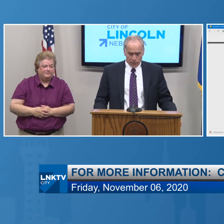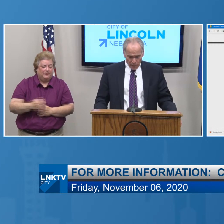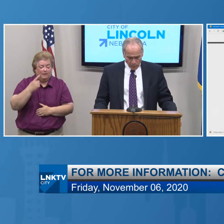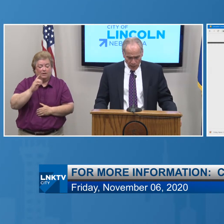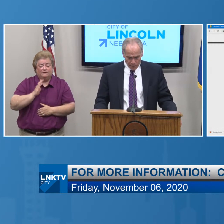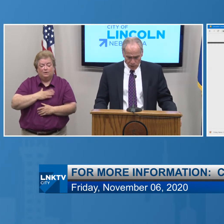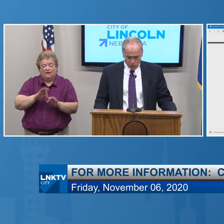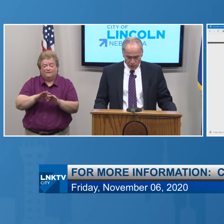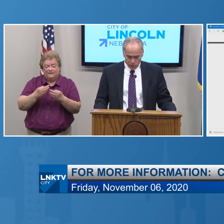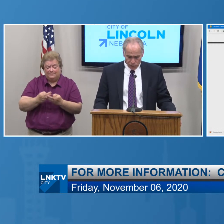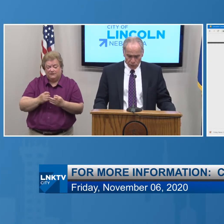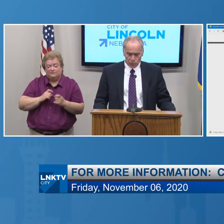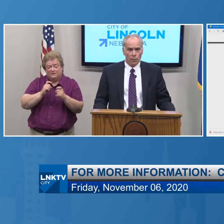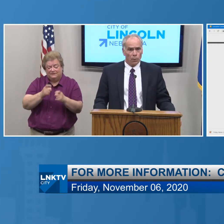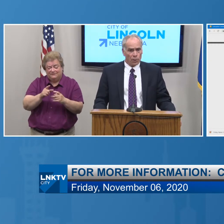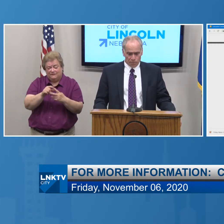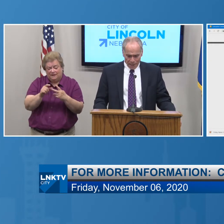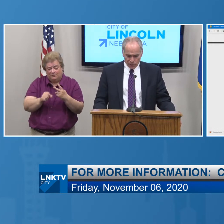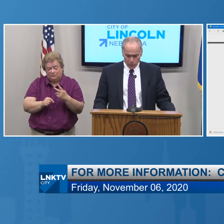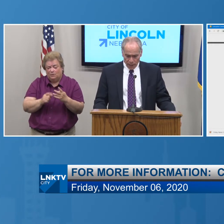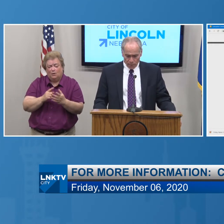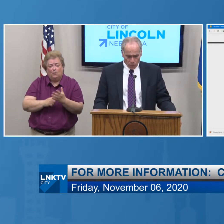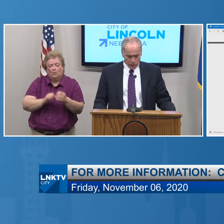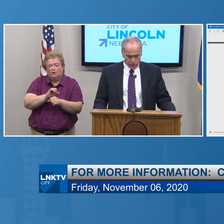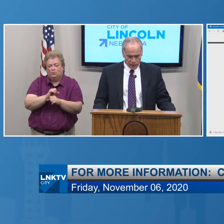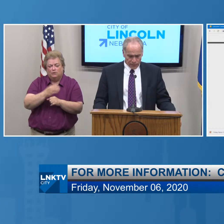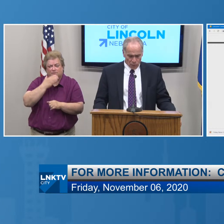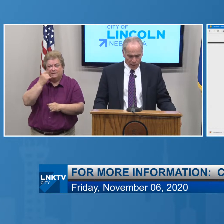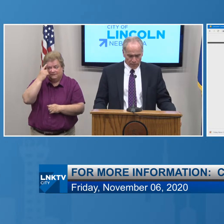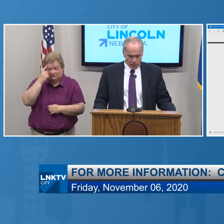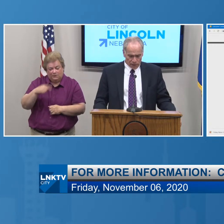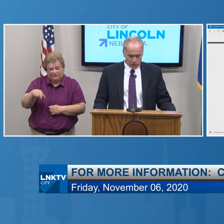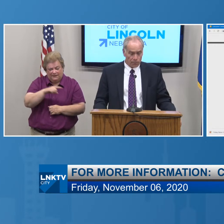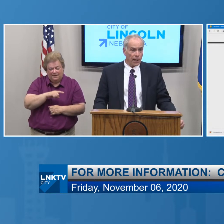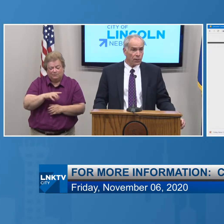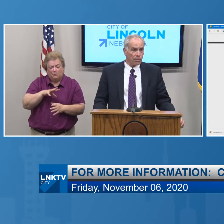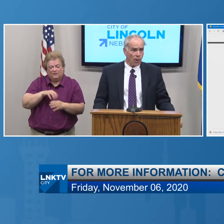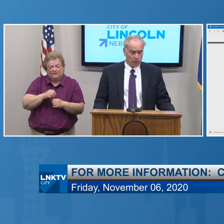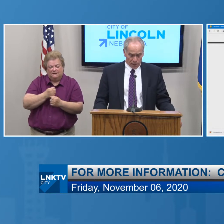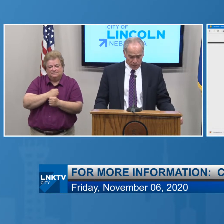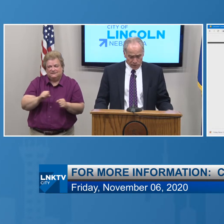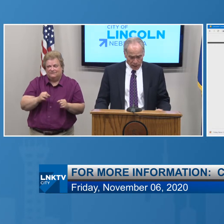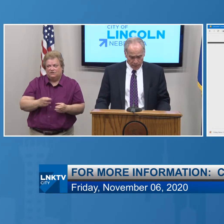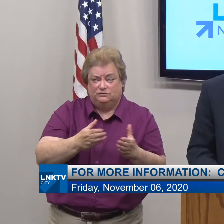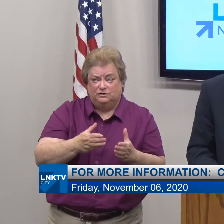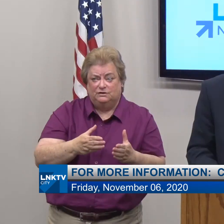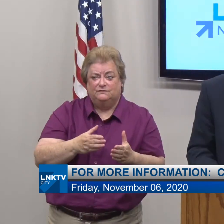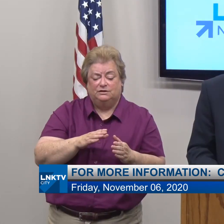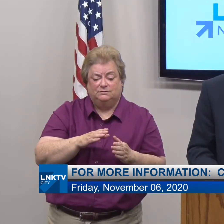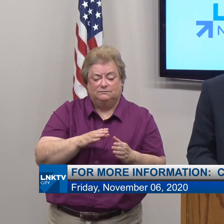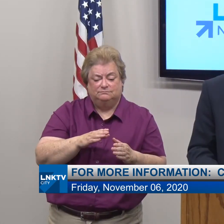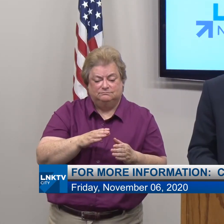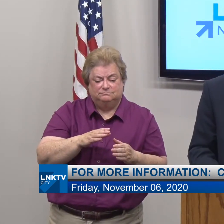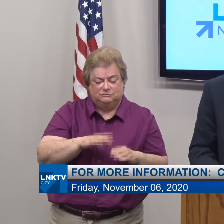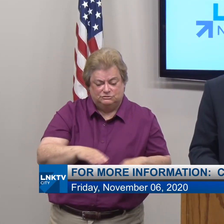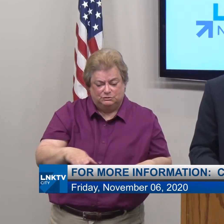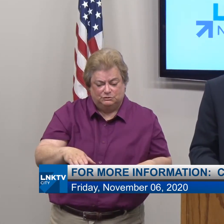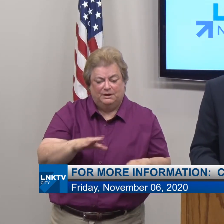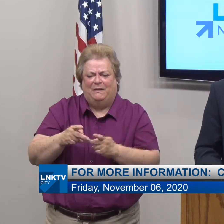families, we've developed options to choose what works best for them within the safety recommendations from the health department. We will reinforce